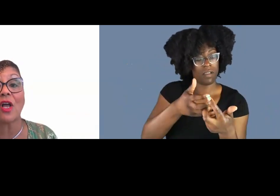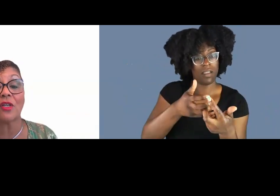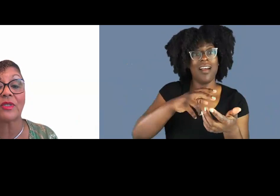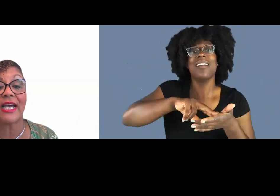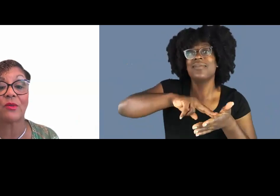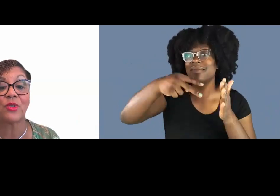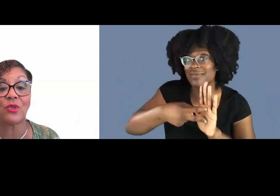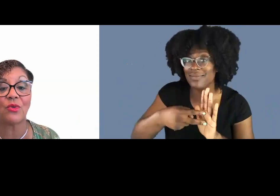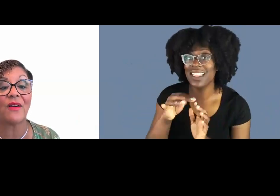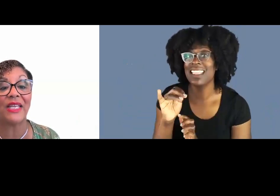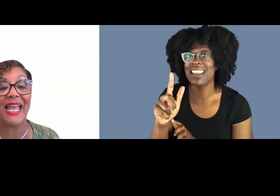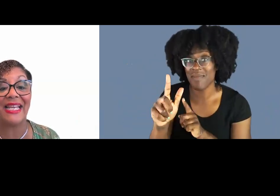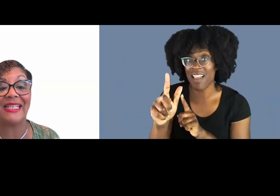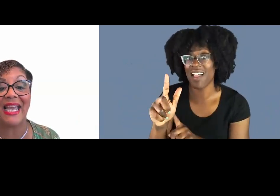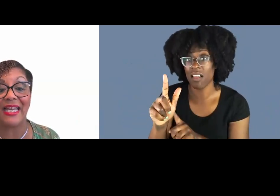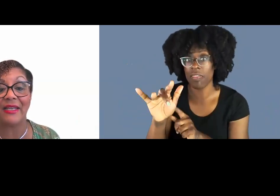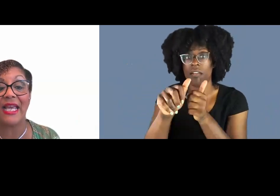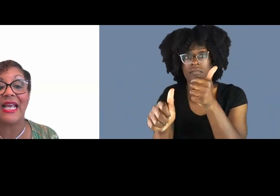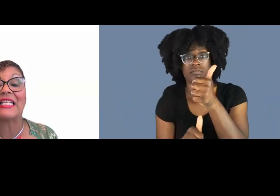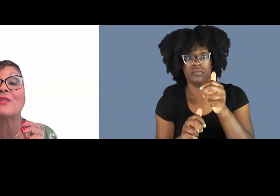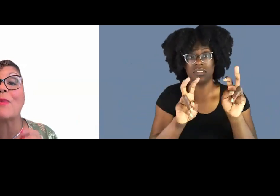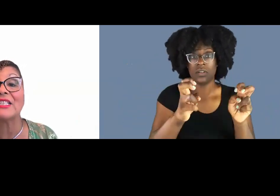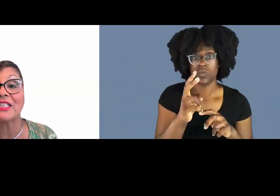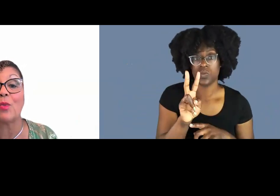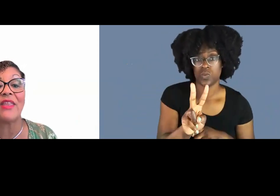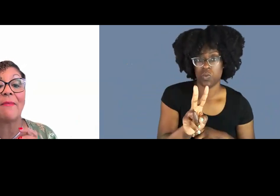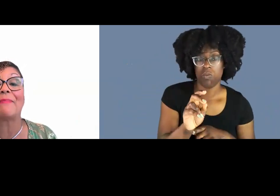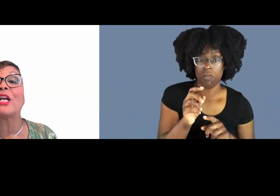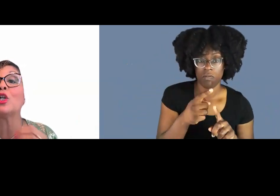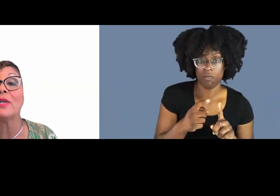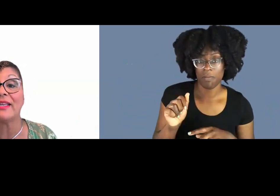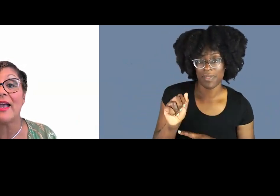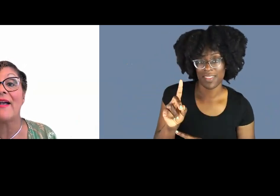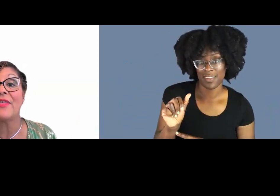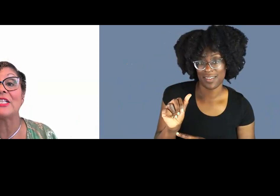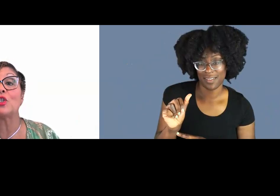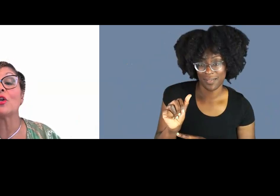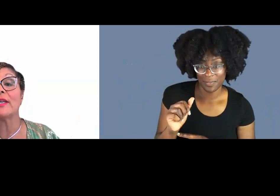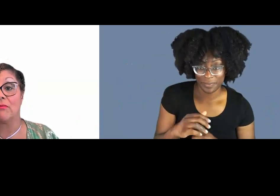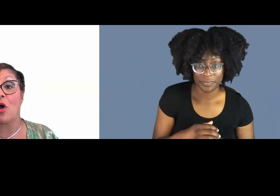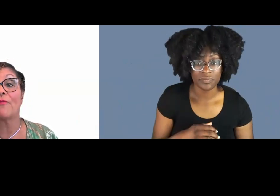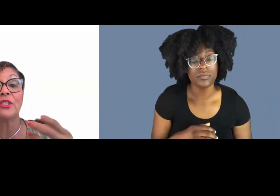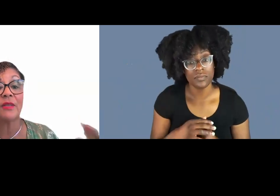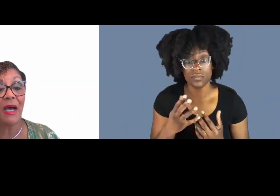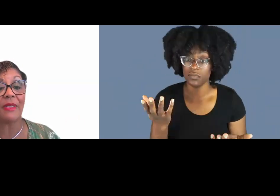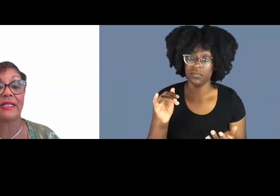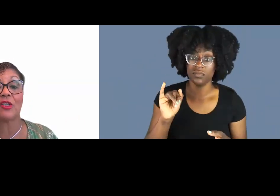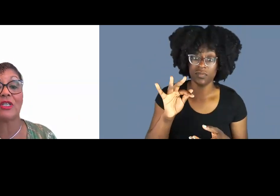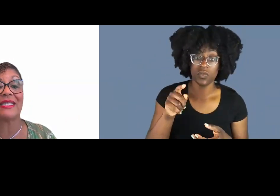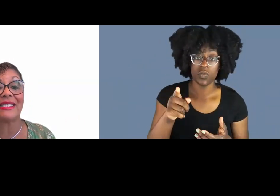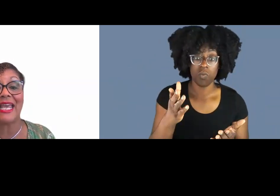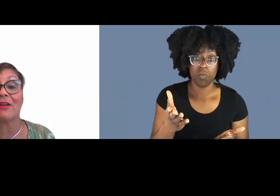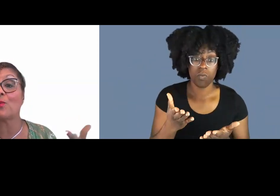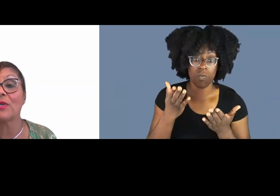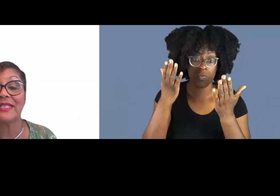also fall under Title II of the ADA, especially when they might be including things that you're offering to the public, such